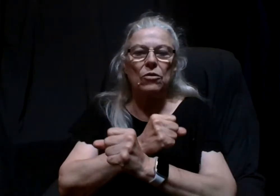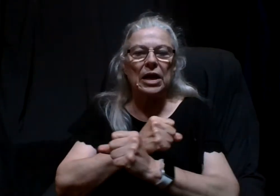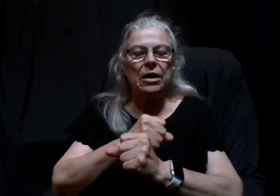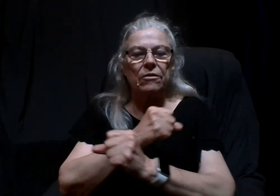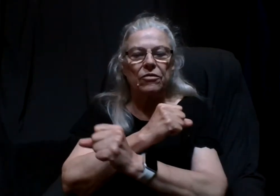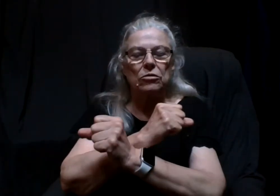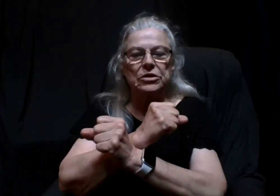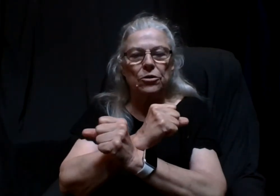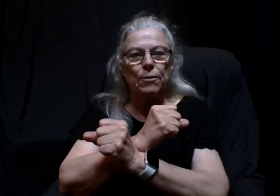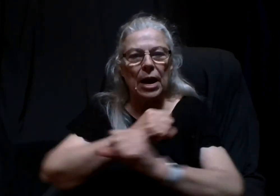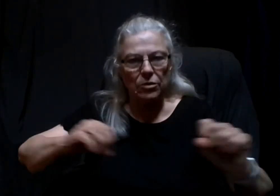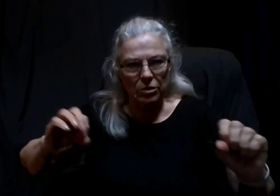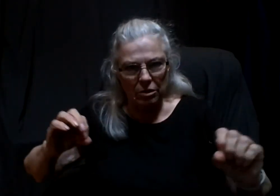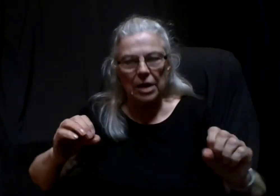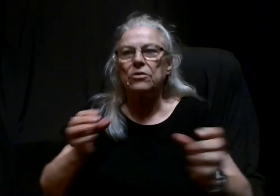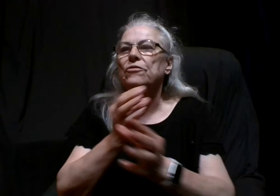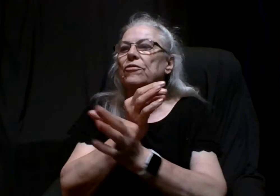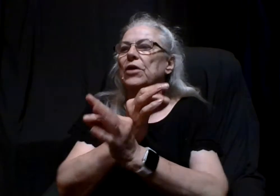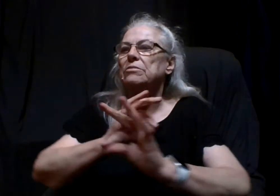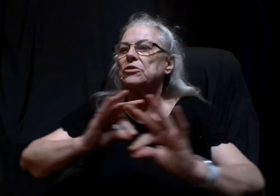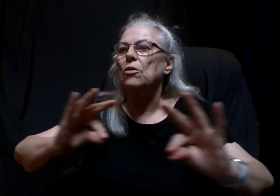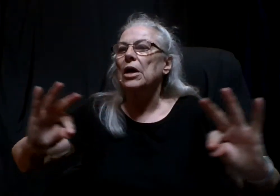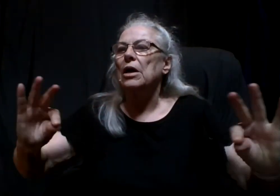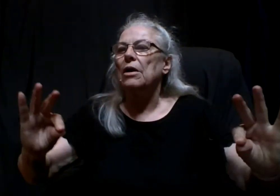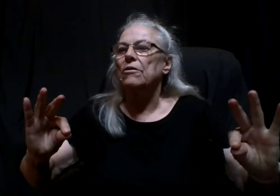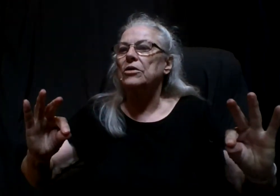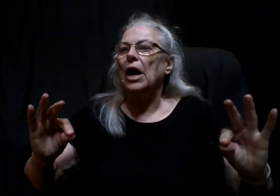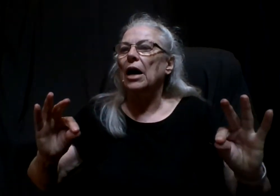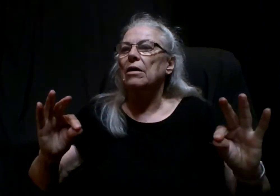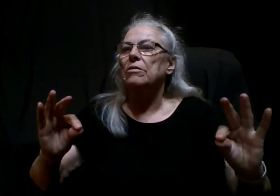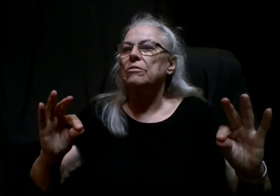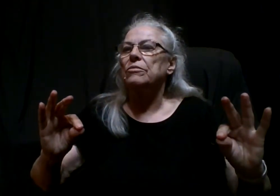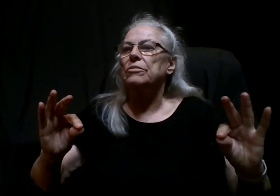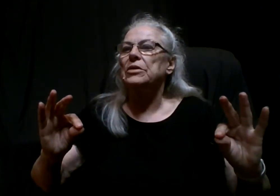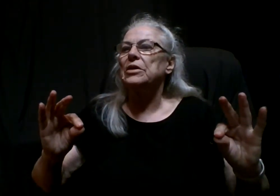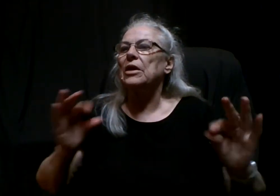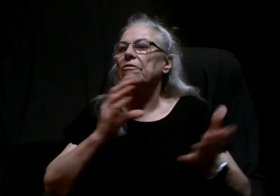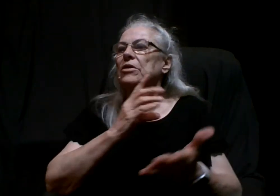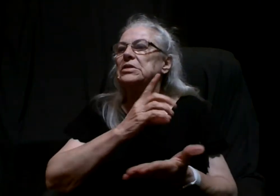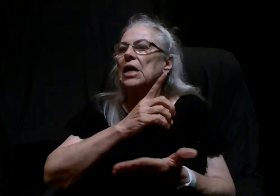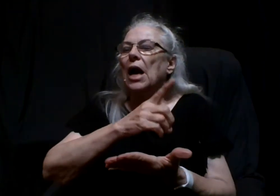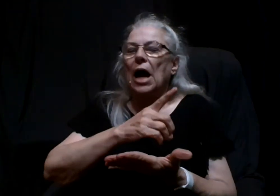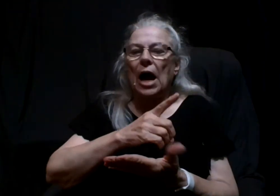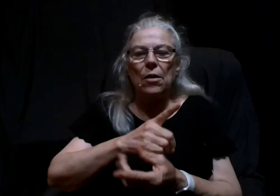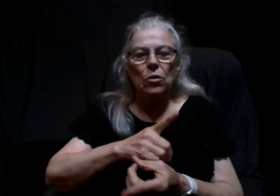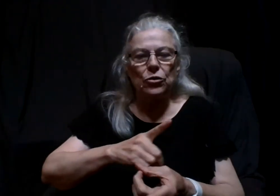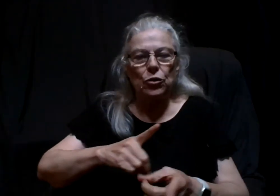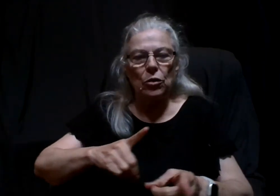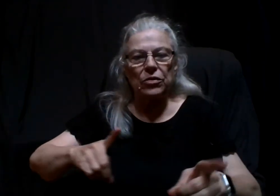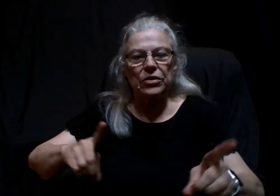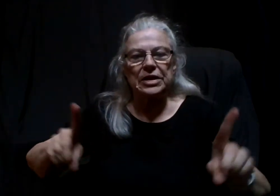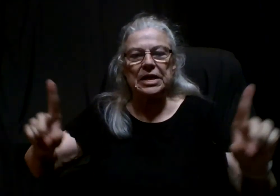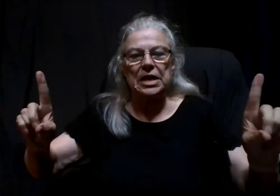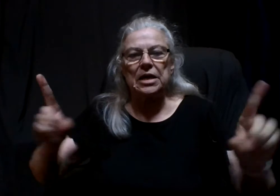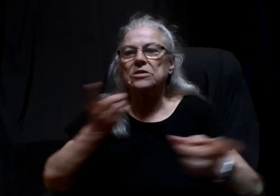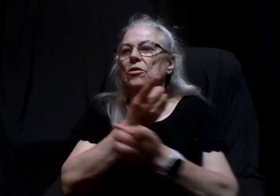any of those that are bound into freedom. So, uh, deliverance, I will do it with the D, so it